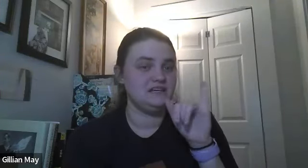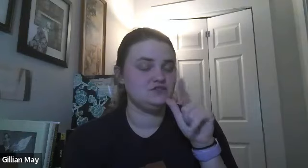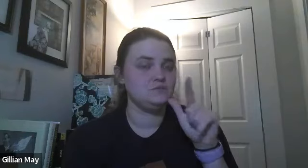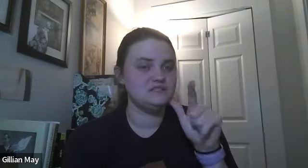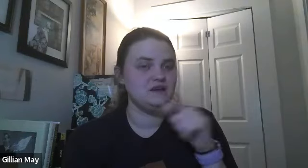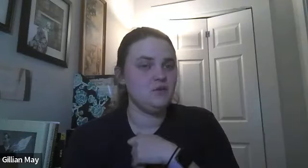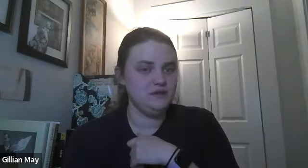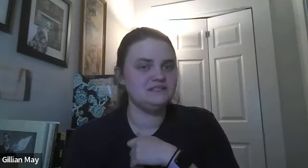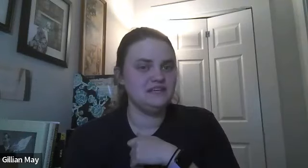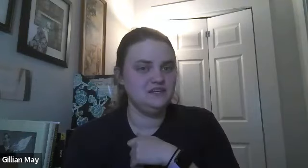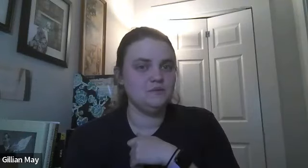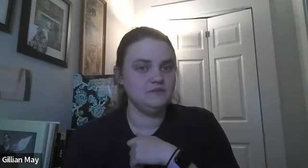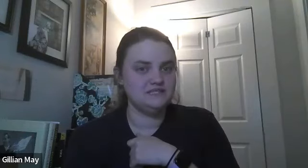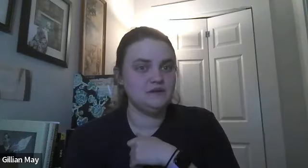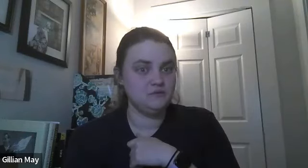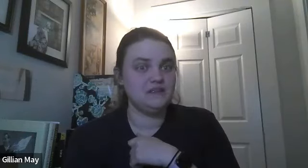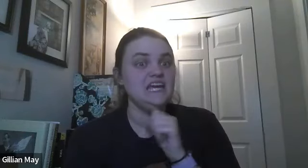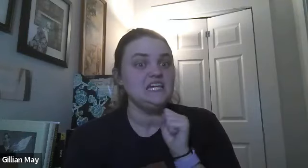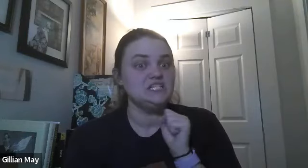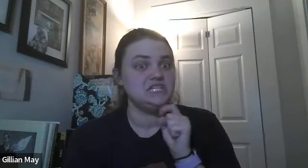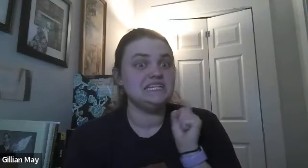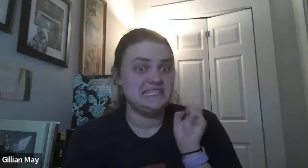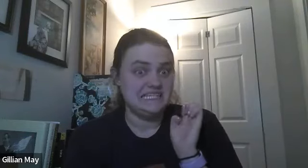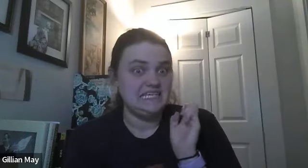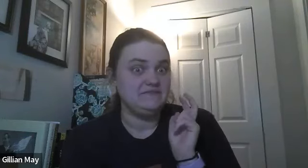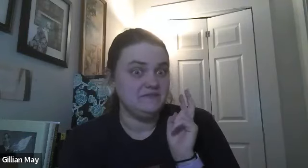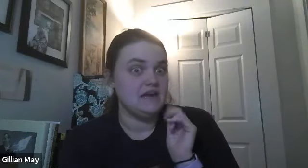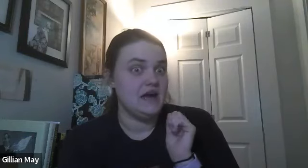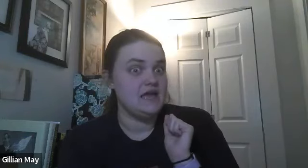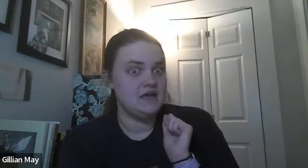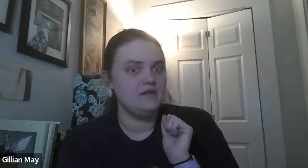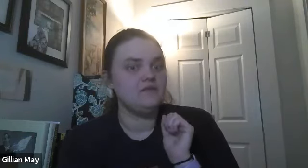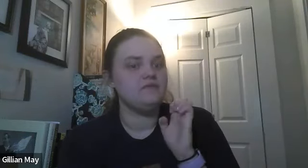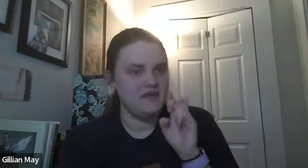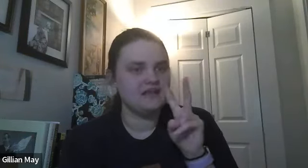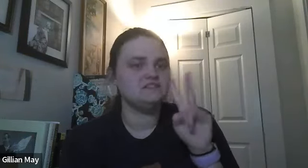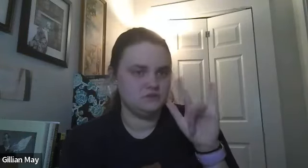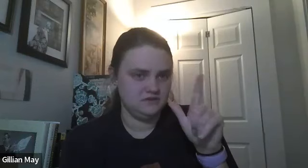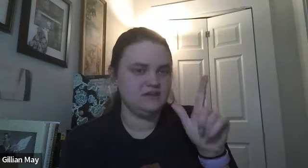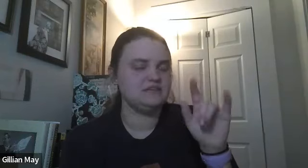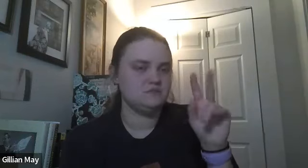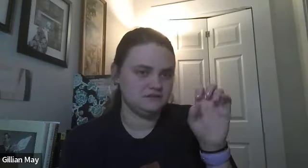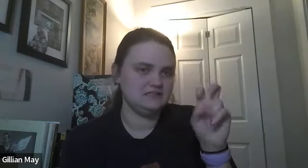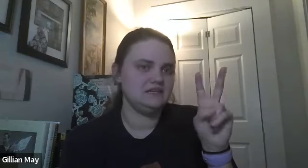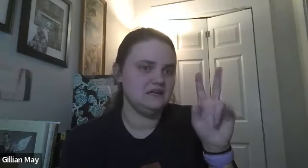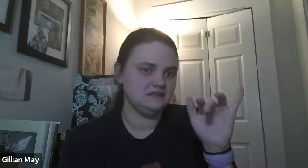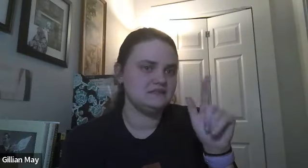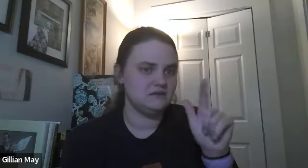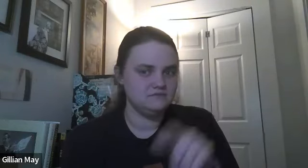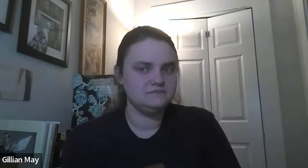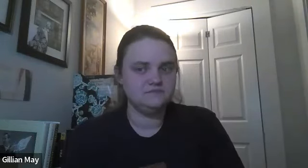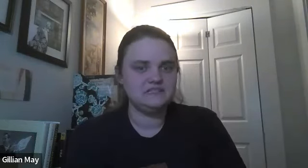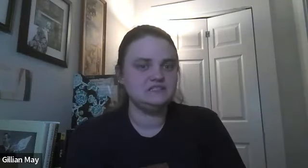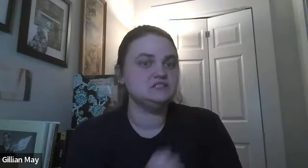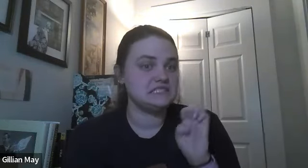it's almost like how we say, you know, when we spell it, we're like, she is evil. That sort of thing is what I'll see in ASL. Is they're just